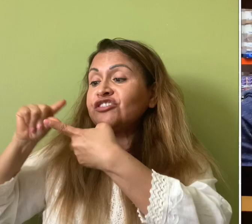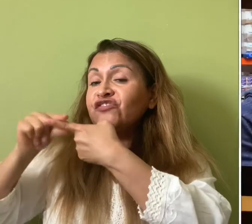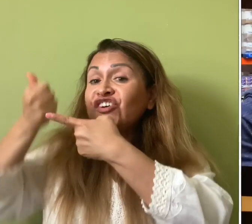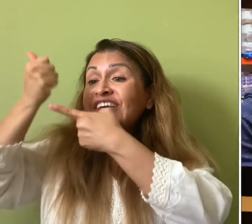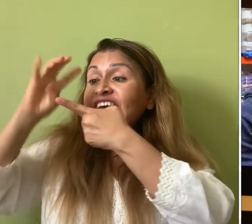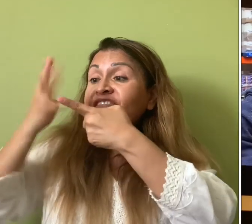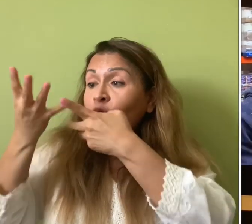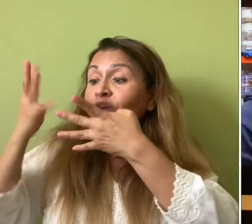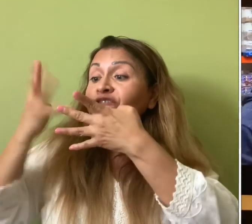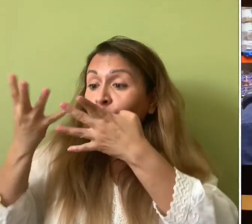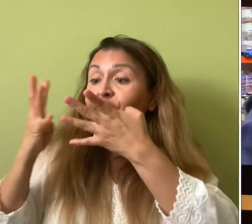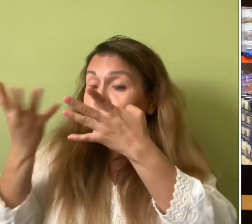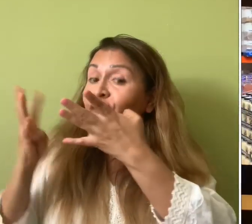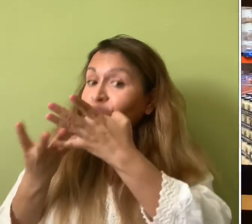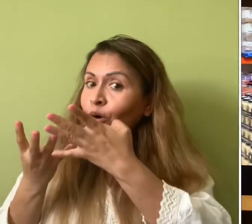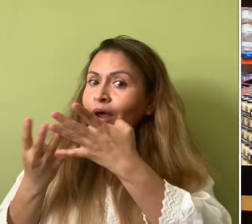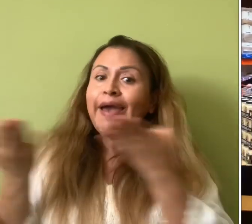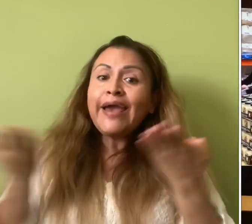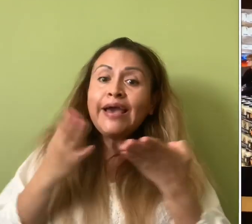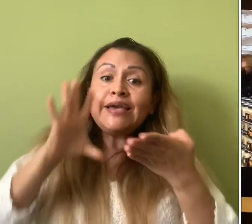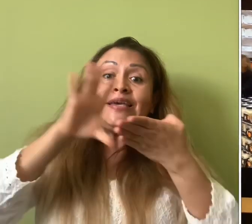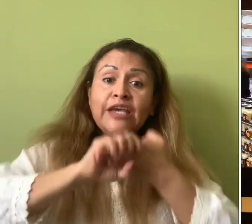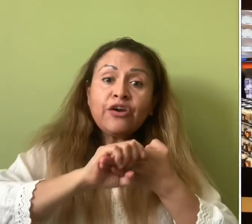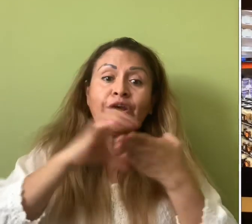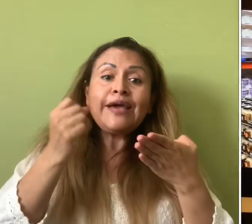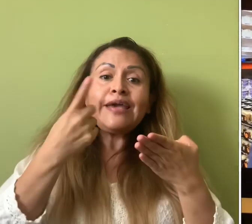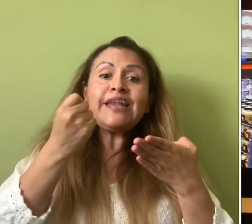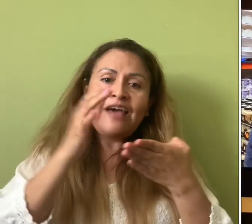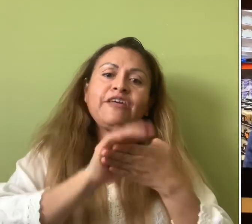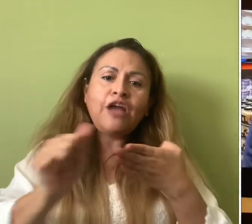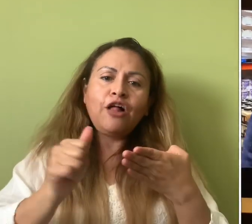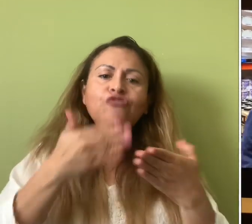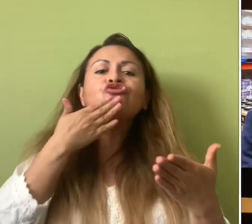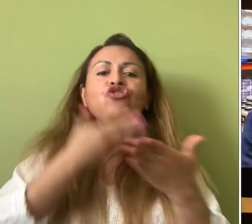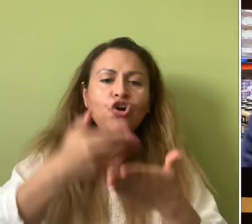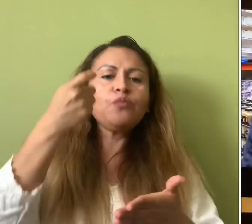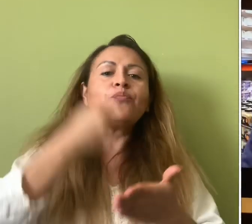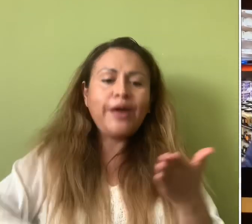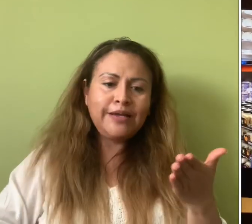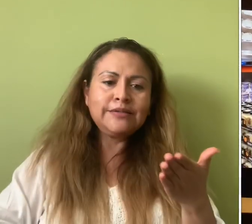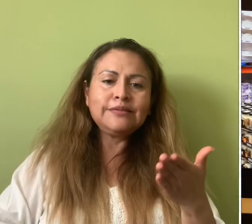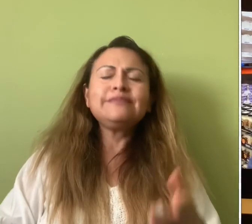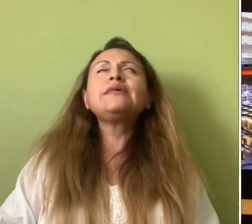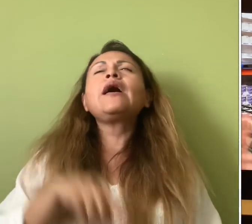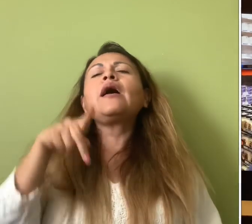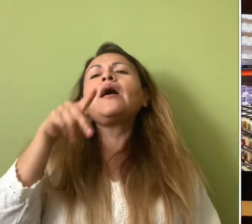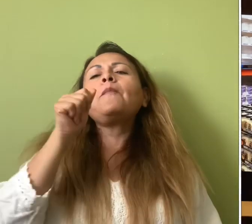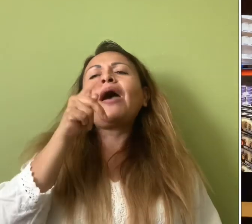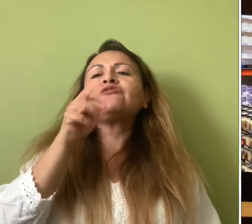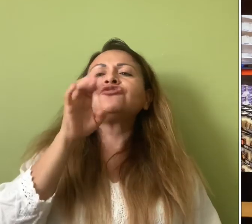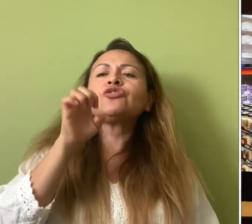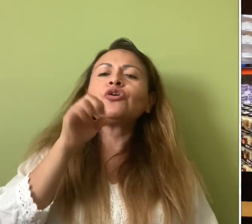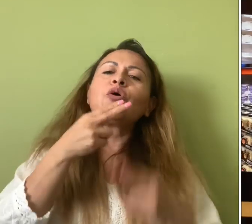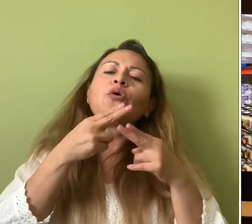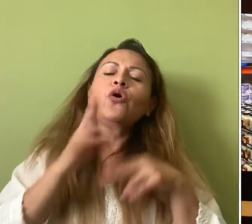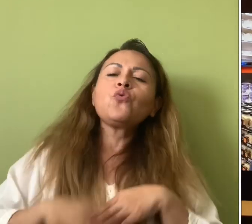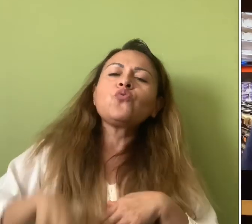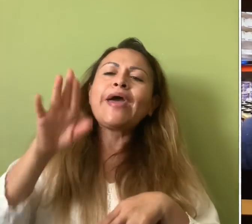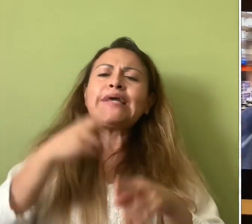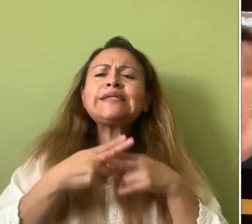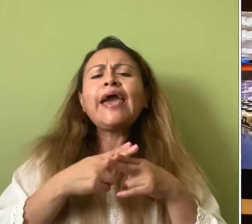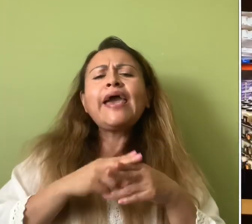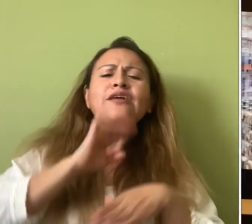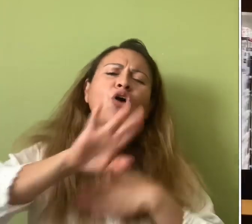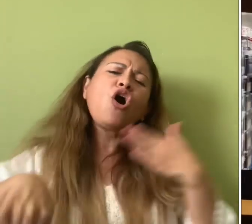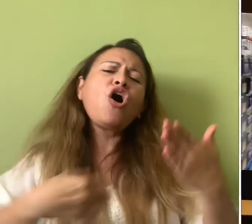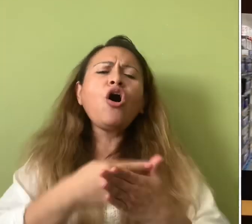in my cooking and baking, but it's so minimal I wouldn't worry about it. So this is good. Those pasture-raised eggs, man, come on, let's up the production. Let's get them nationwide because